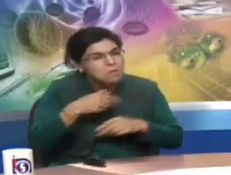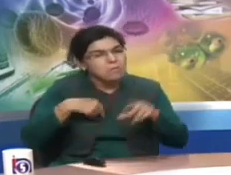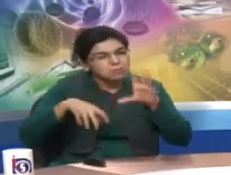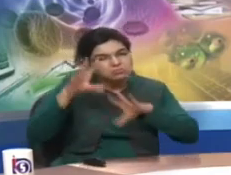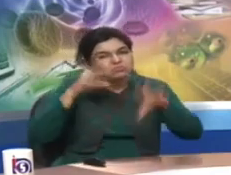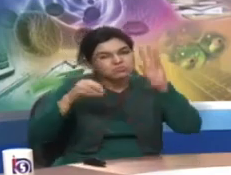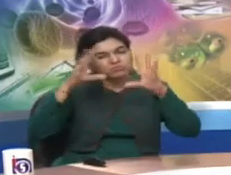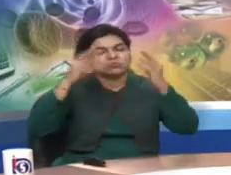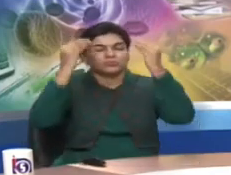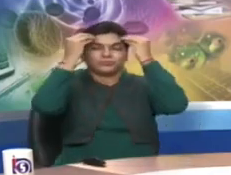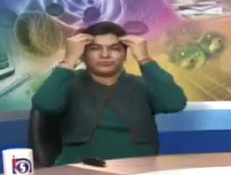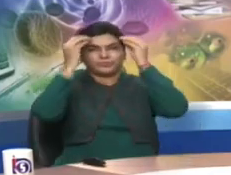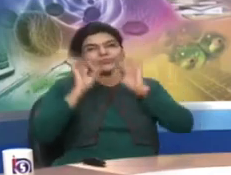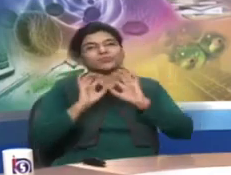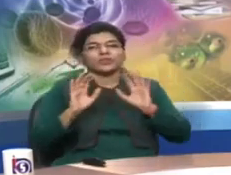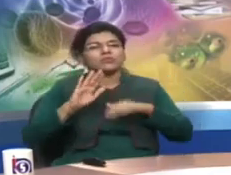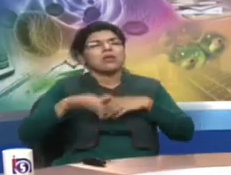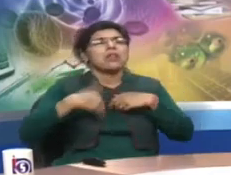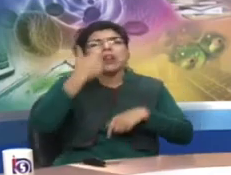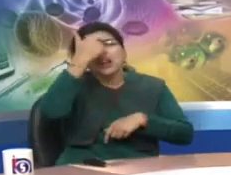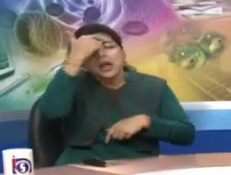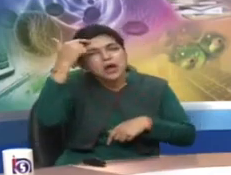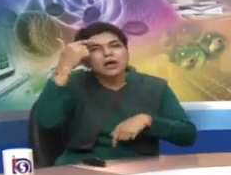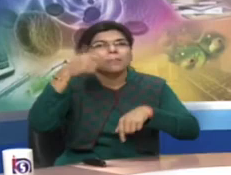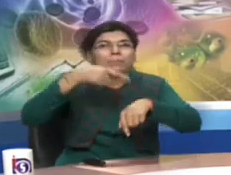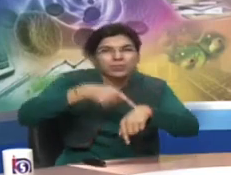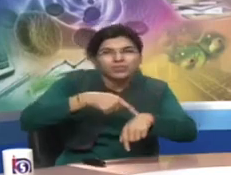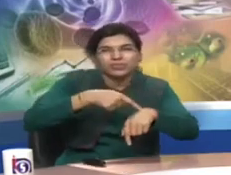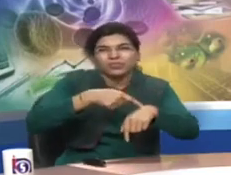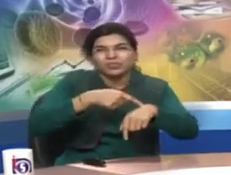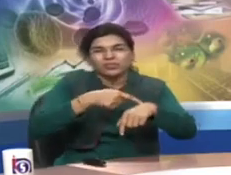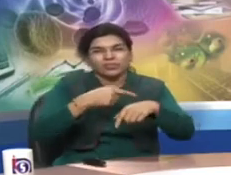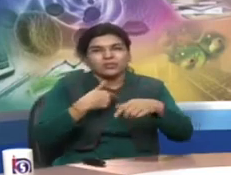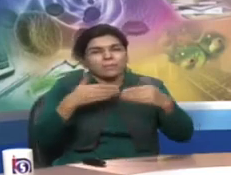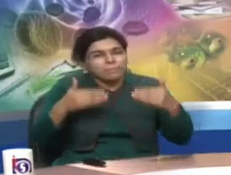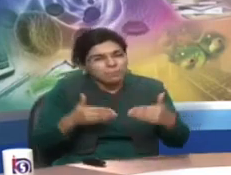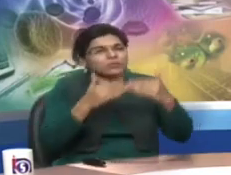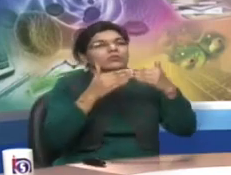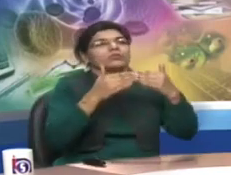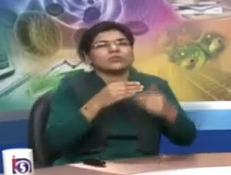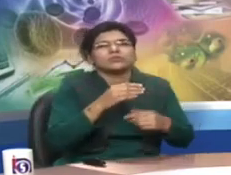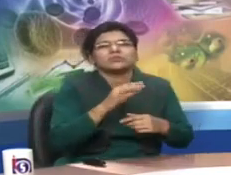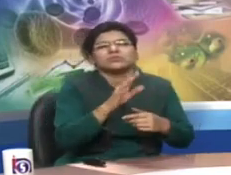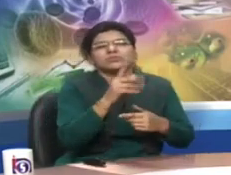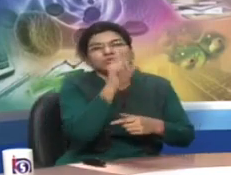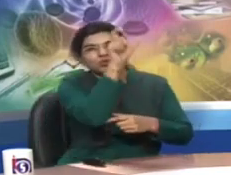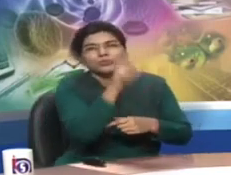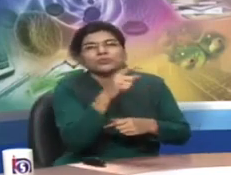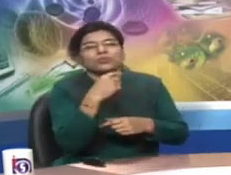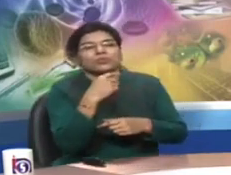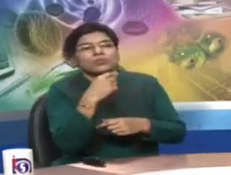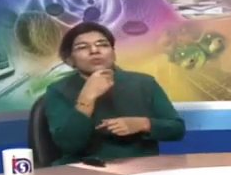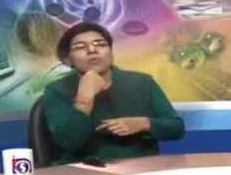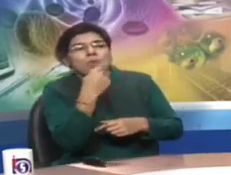I would fail to recognize him. So busy am I learning about him.